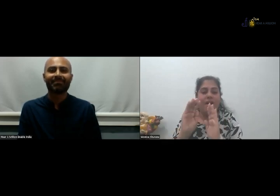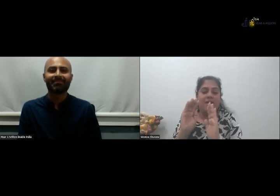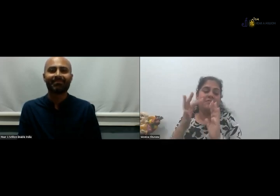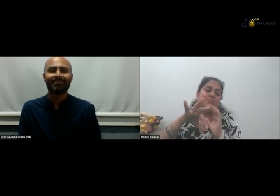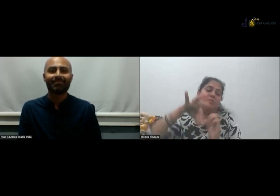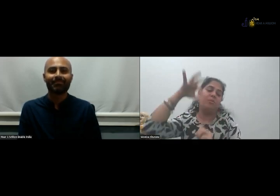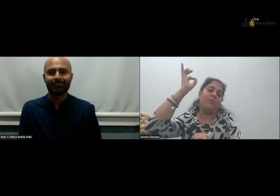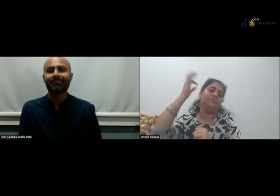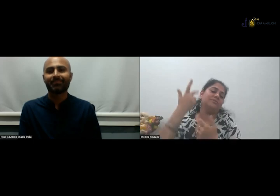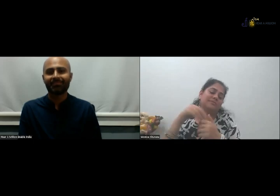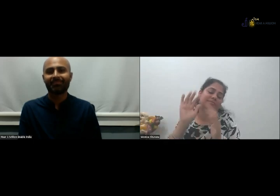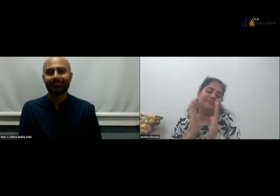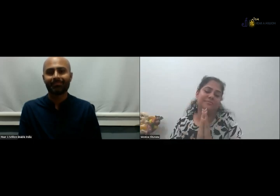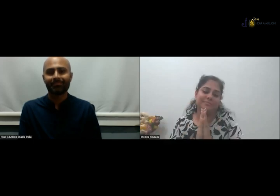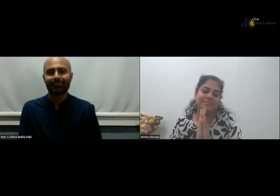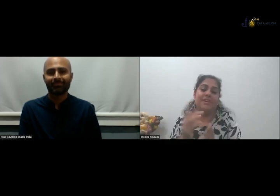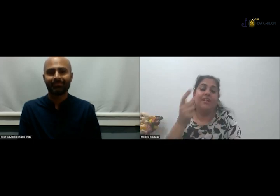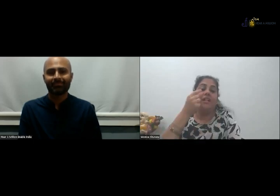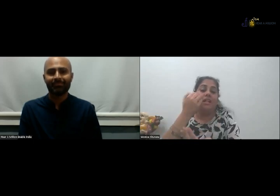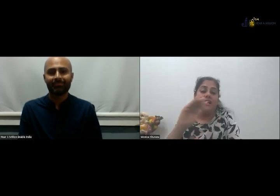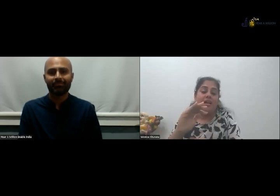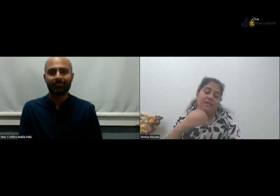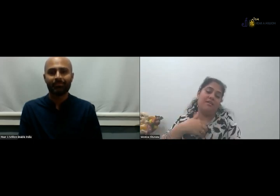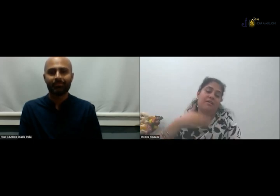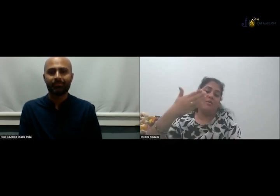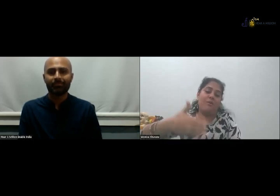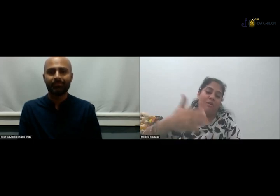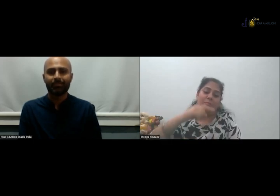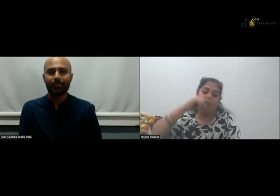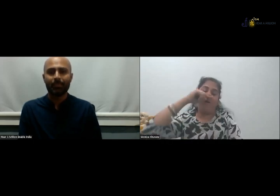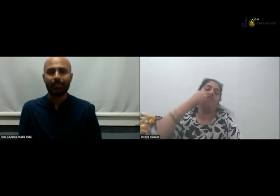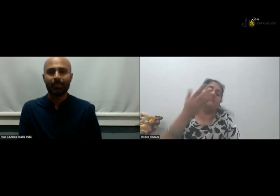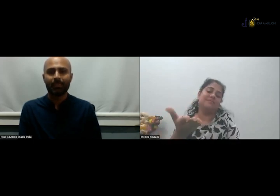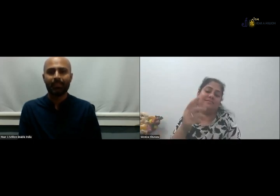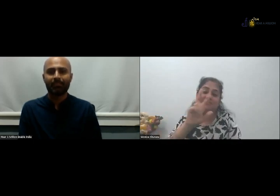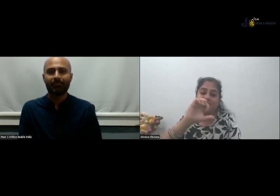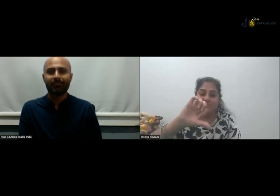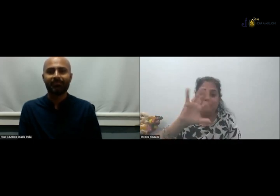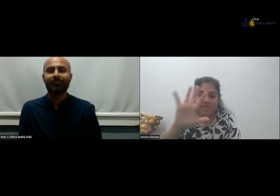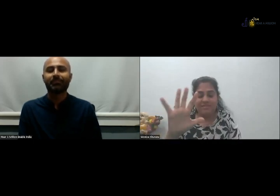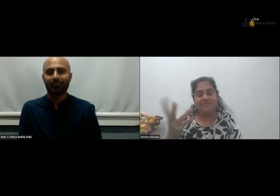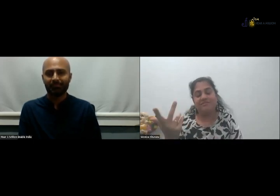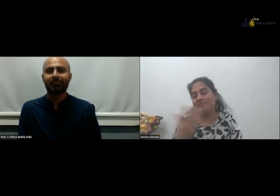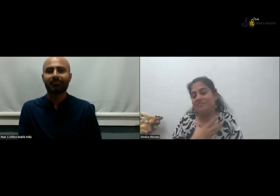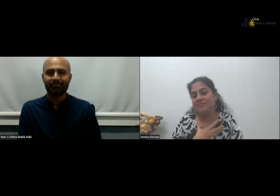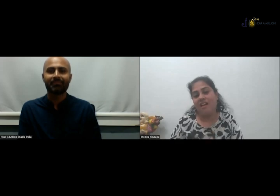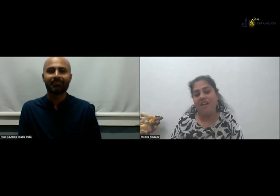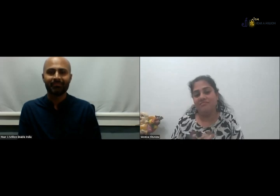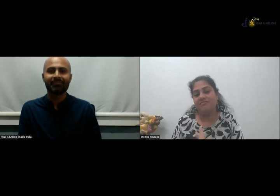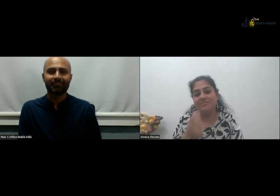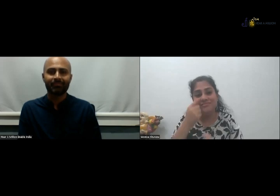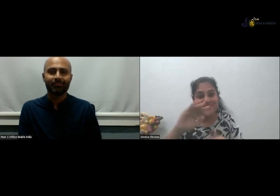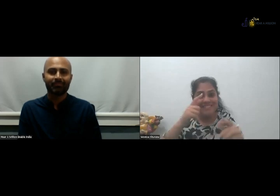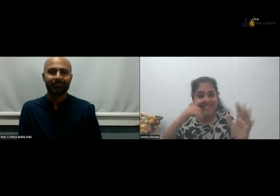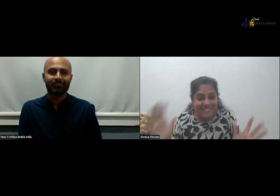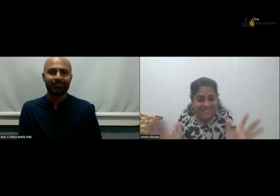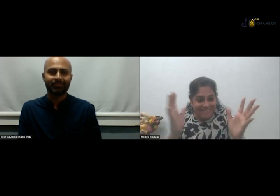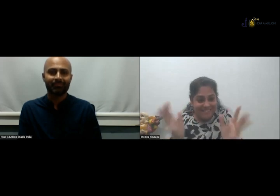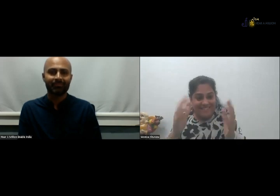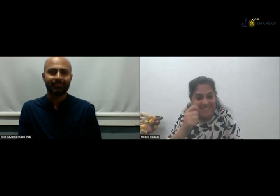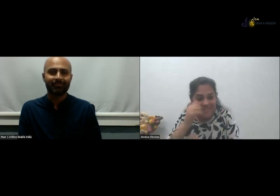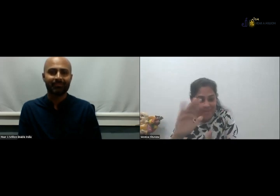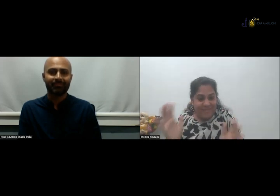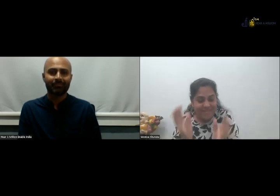sad. May God bless her soul. And I want to congratulate Dhruva